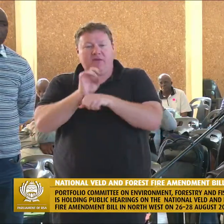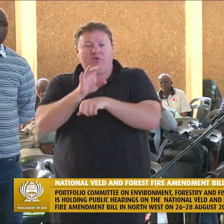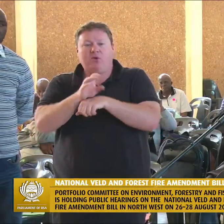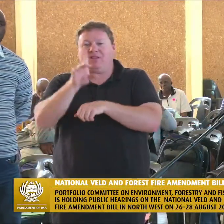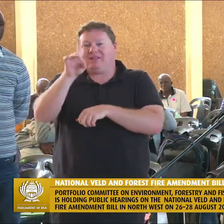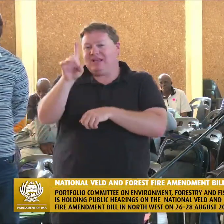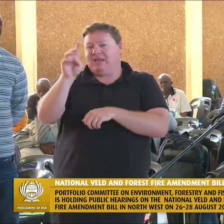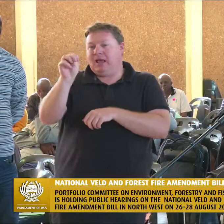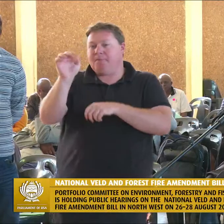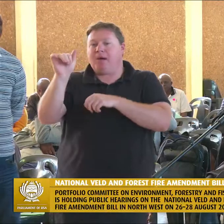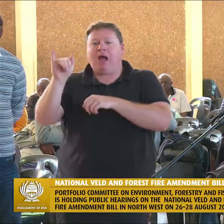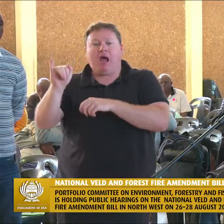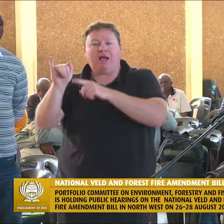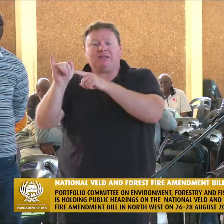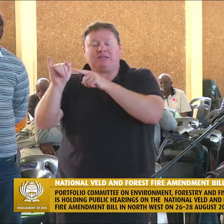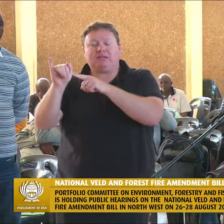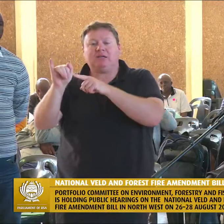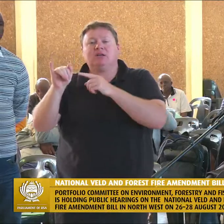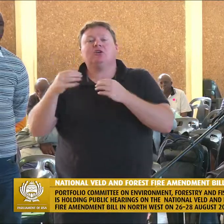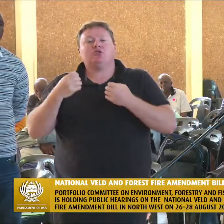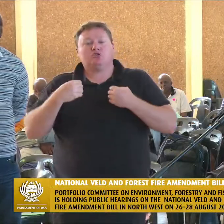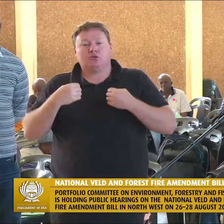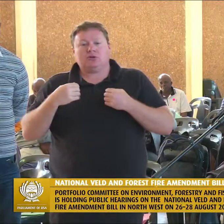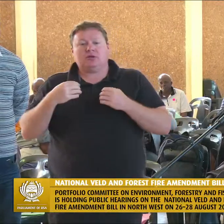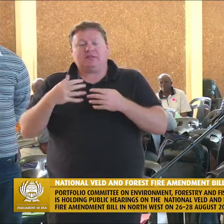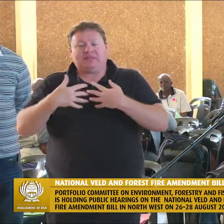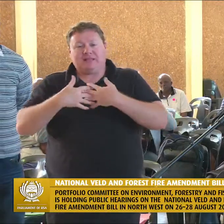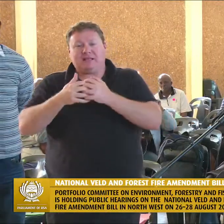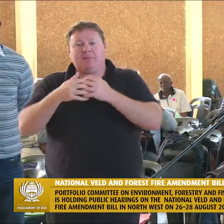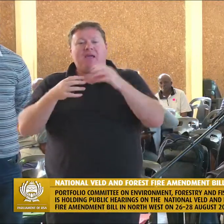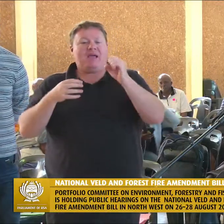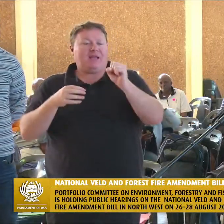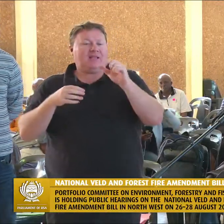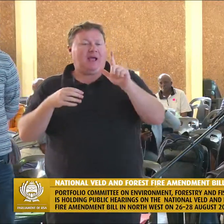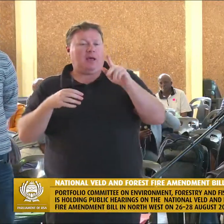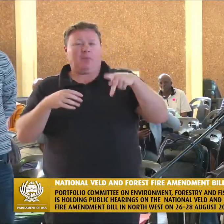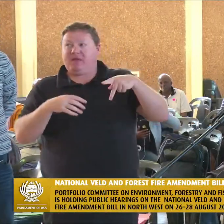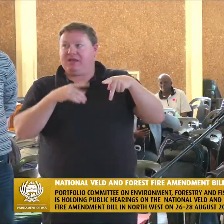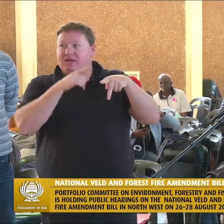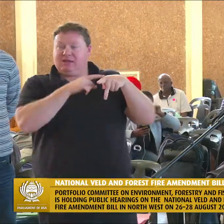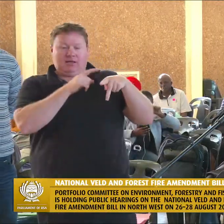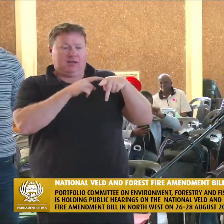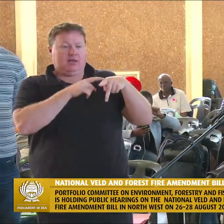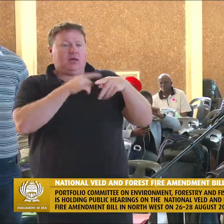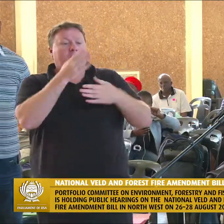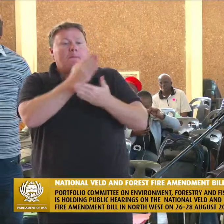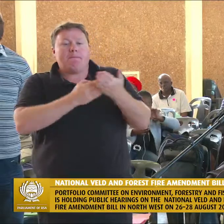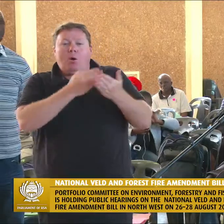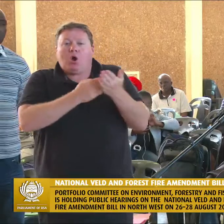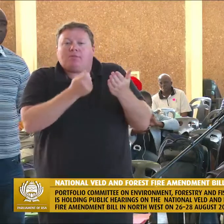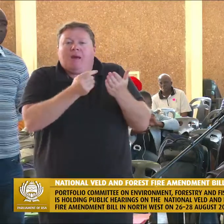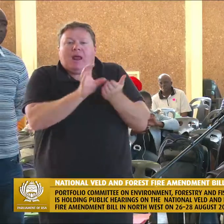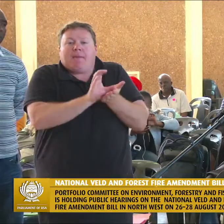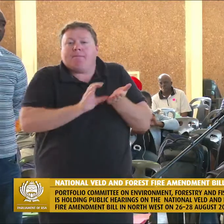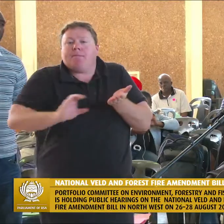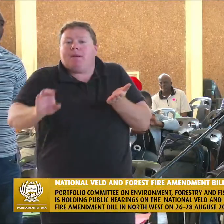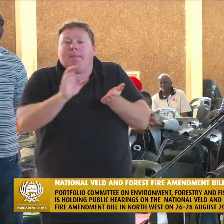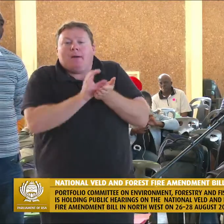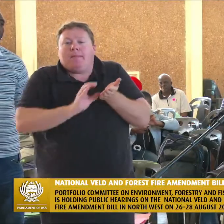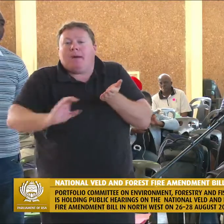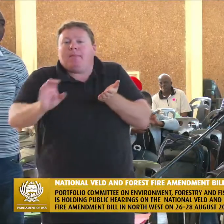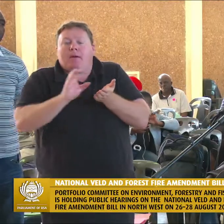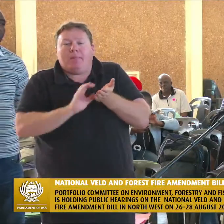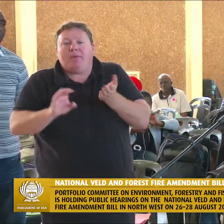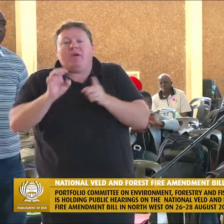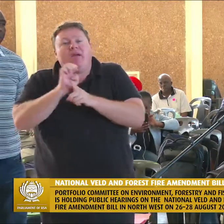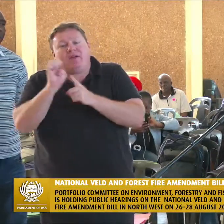formulate some of your slps as mining companies a certain proportion let it go towards restoration of the